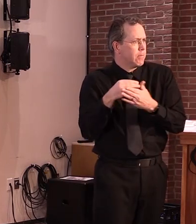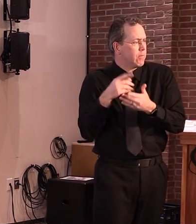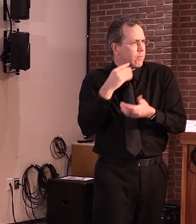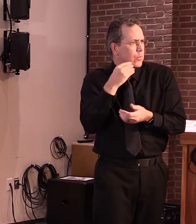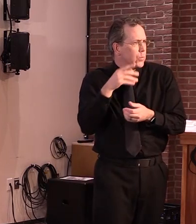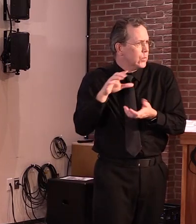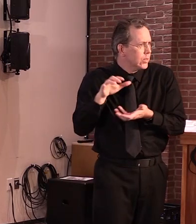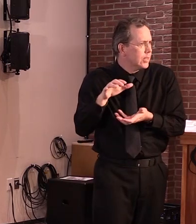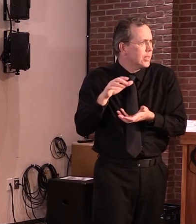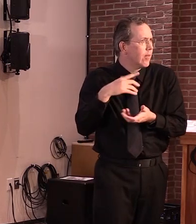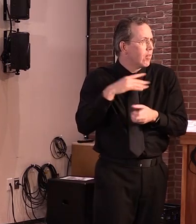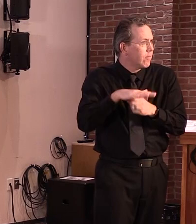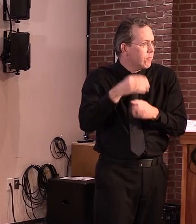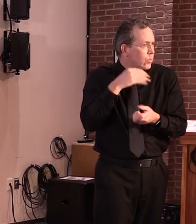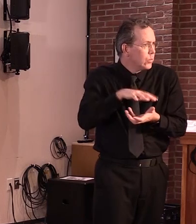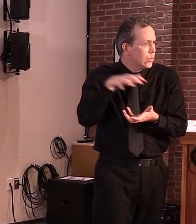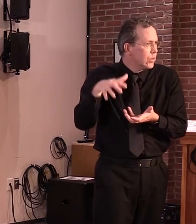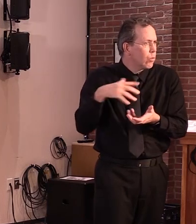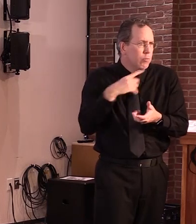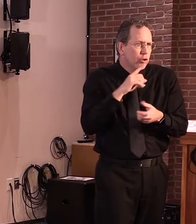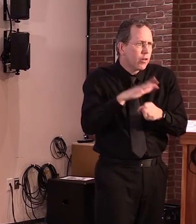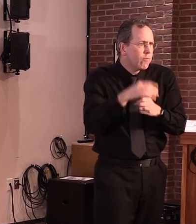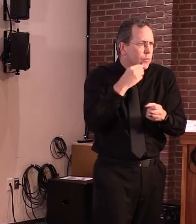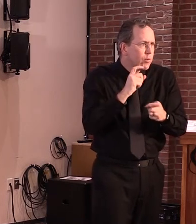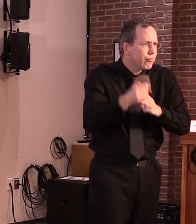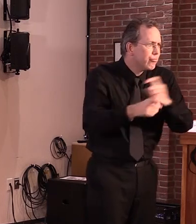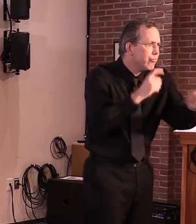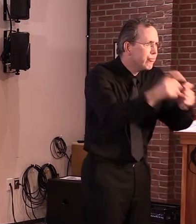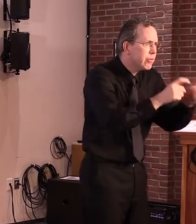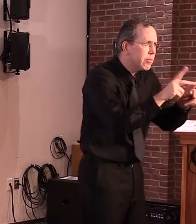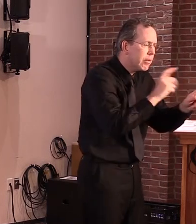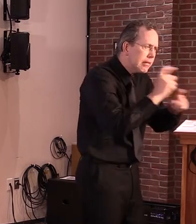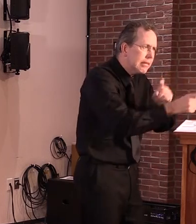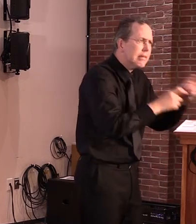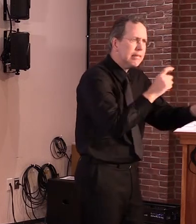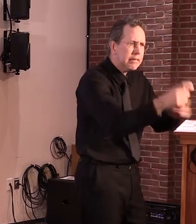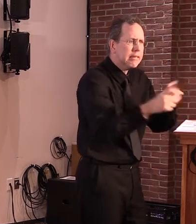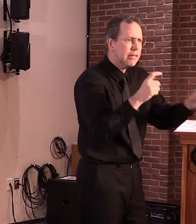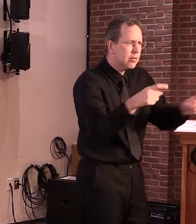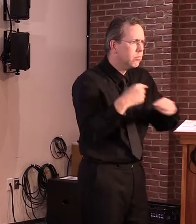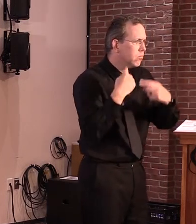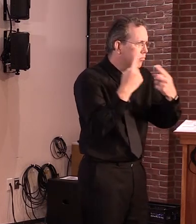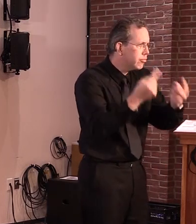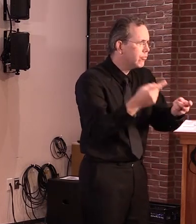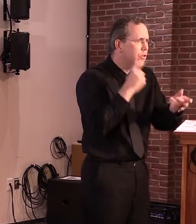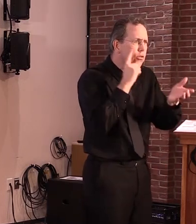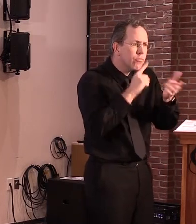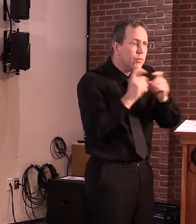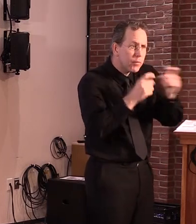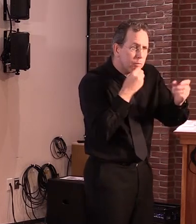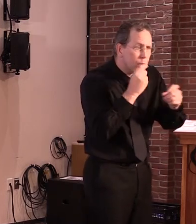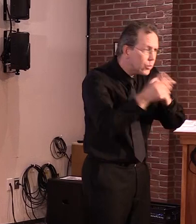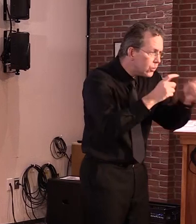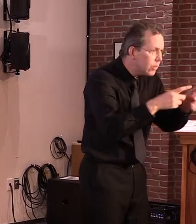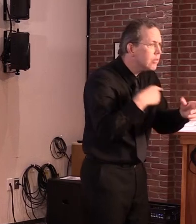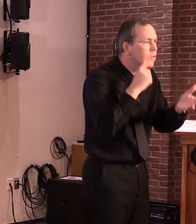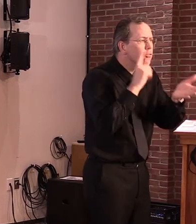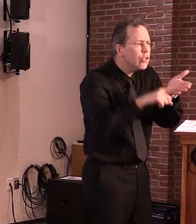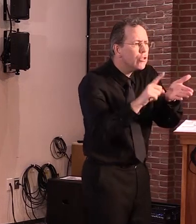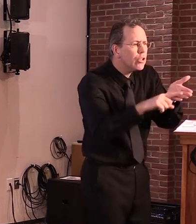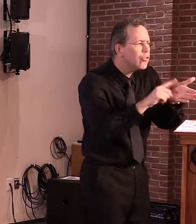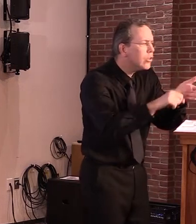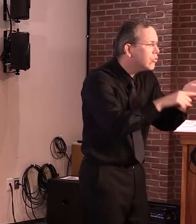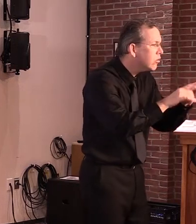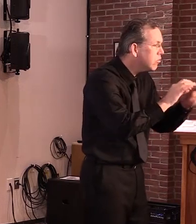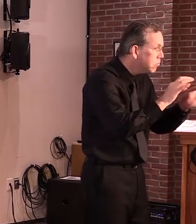of distribution outlets. We continue to look at those distribution outlets to see how we can enhance them. The governor talked on Meals